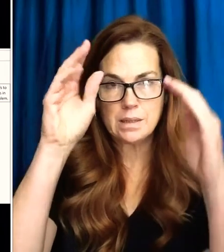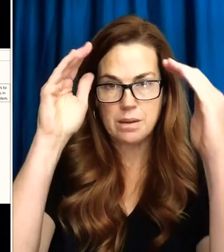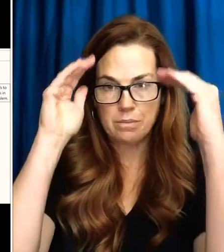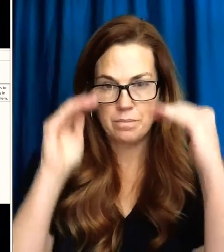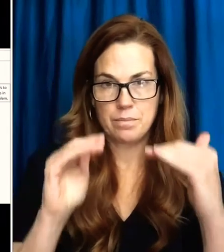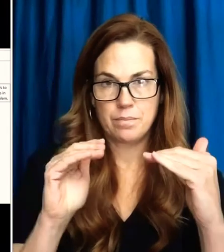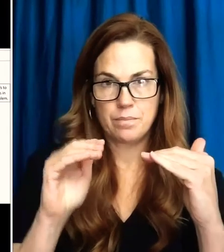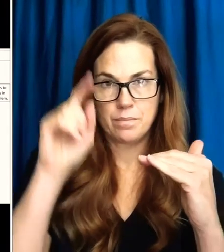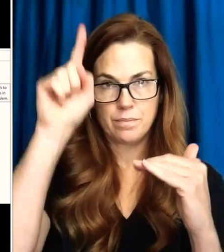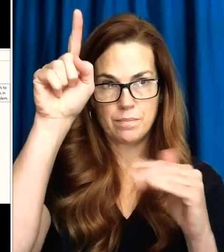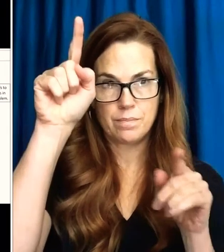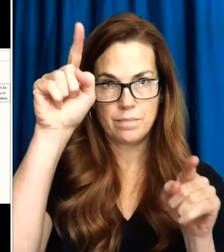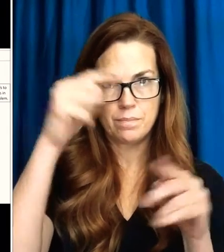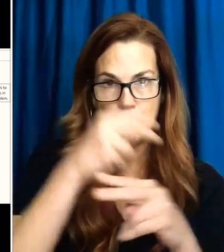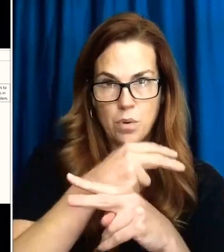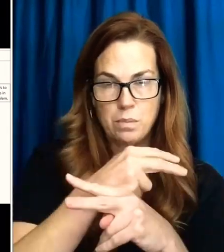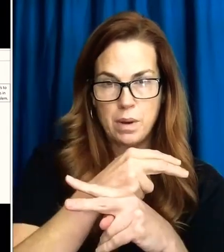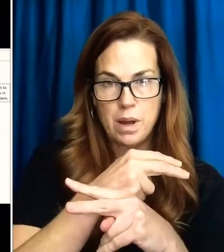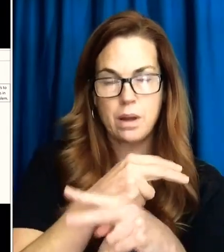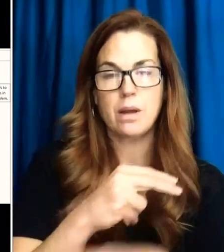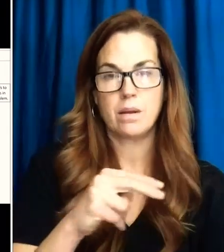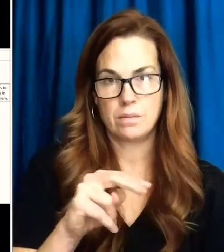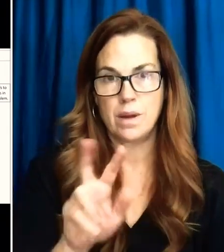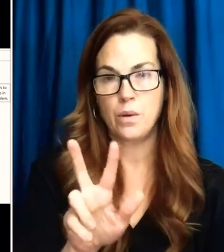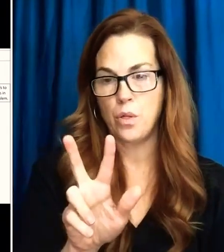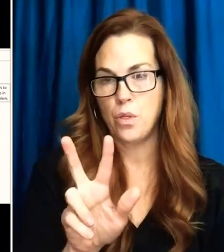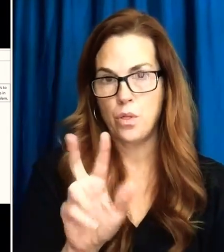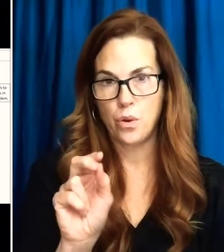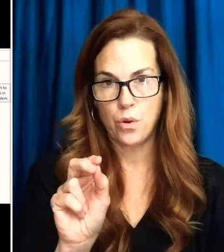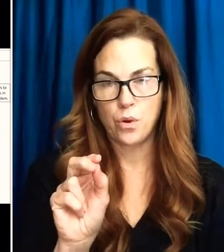times 5 gives me 30.